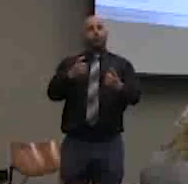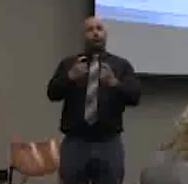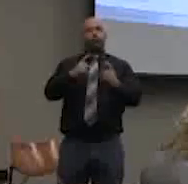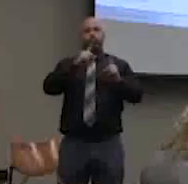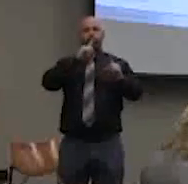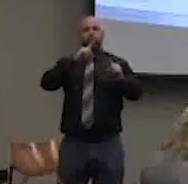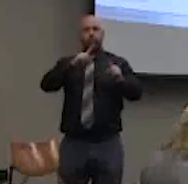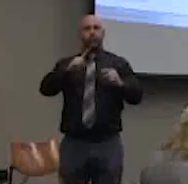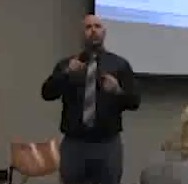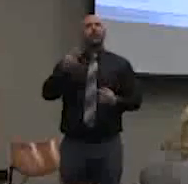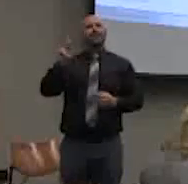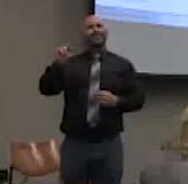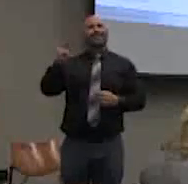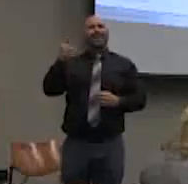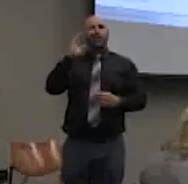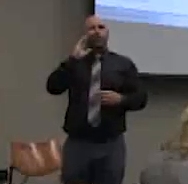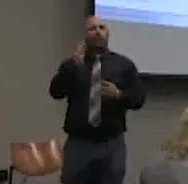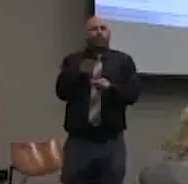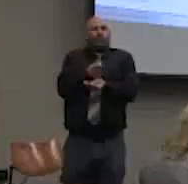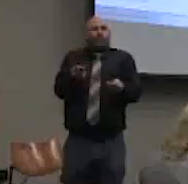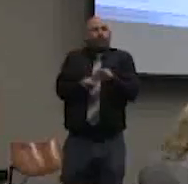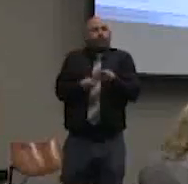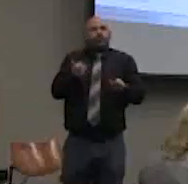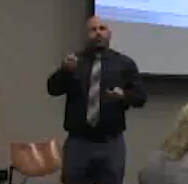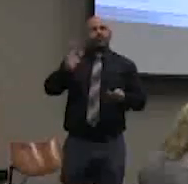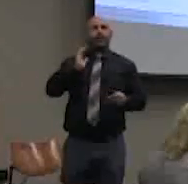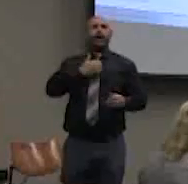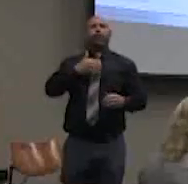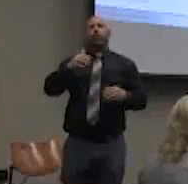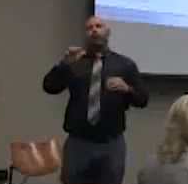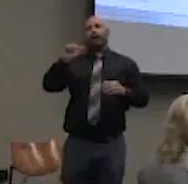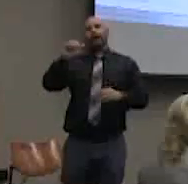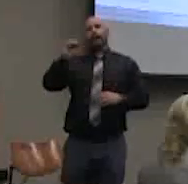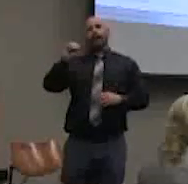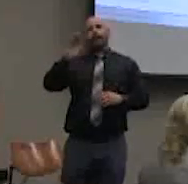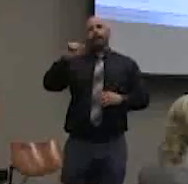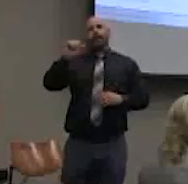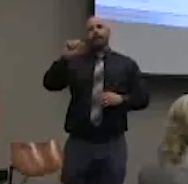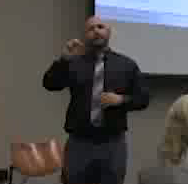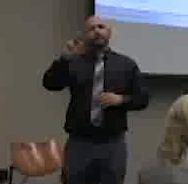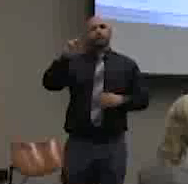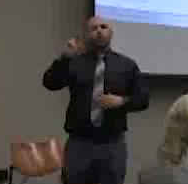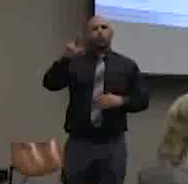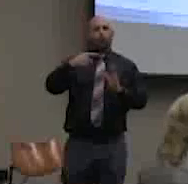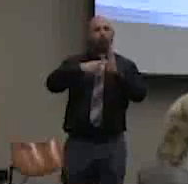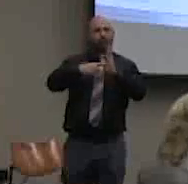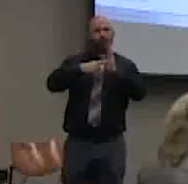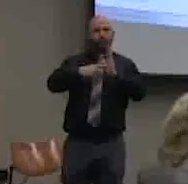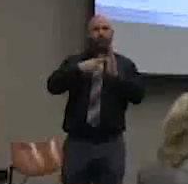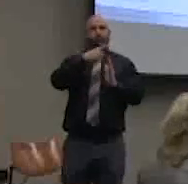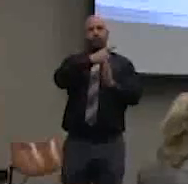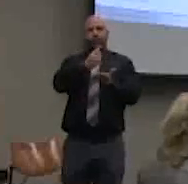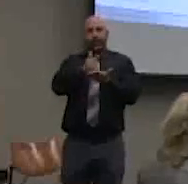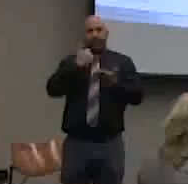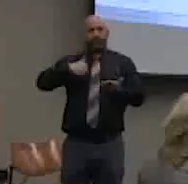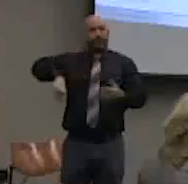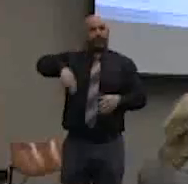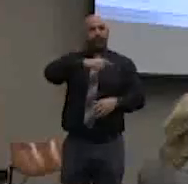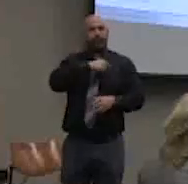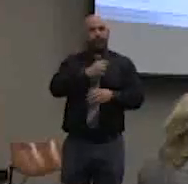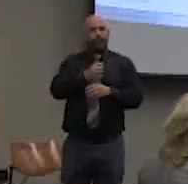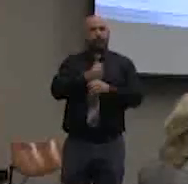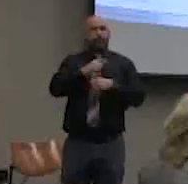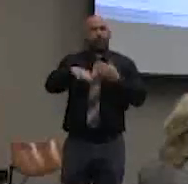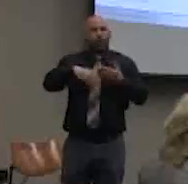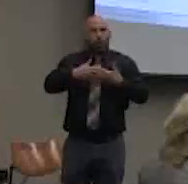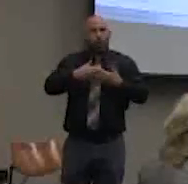really is our, we call her our ambassador. She is our field-facing leader who helps us make all of the important work in early childhood